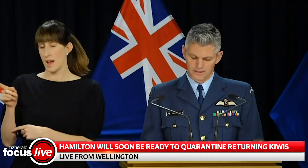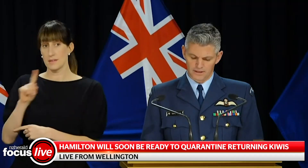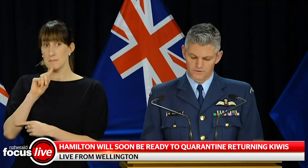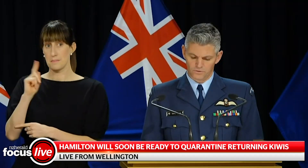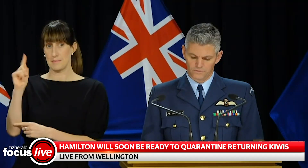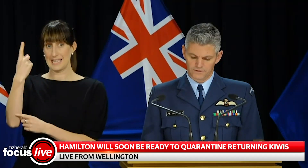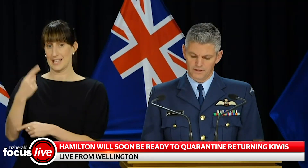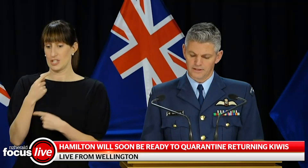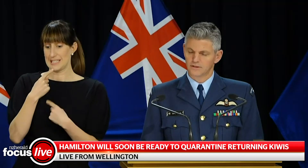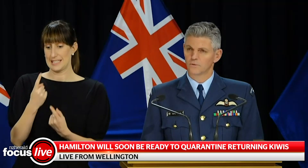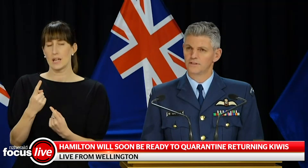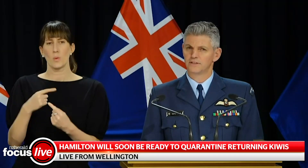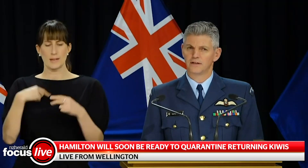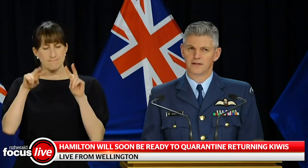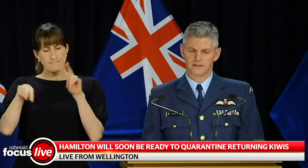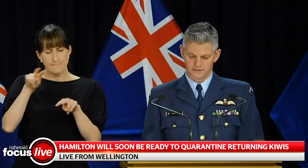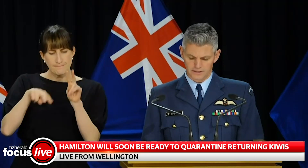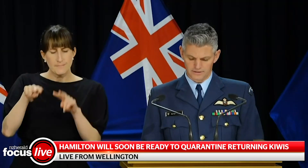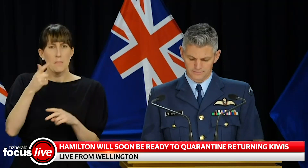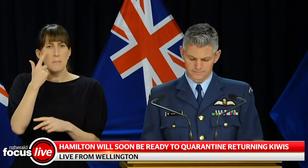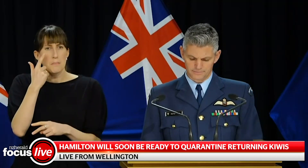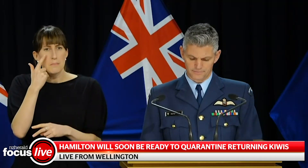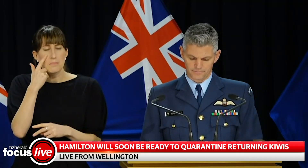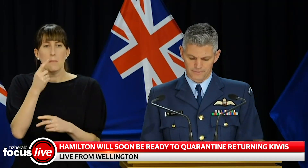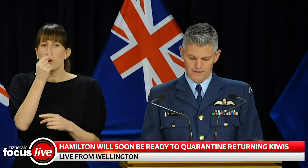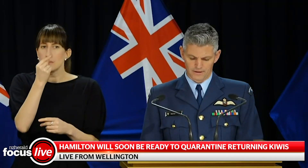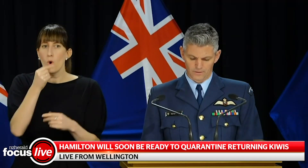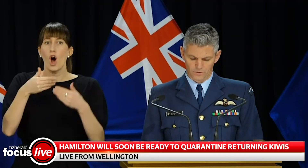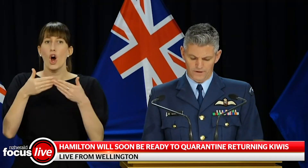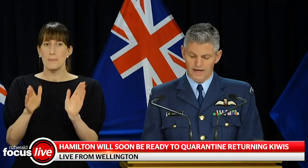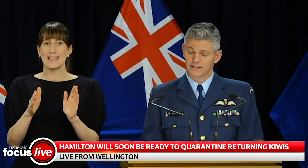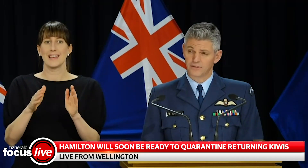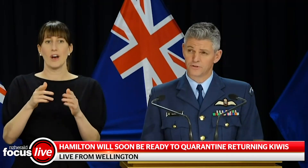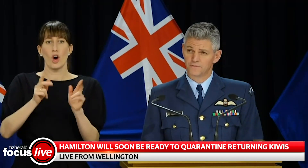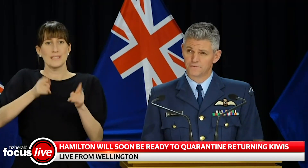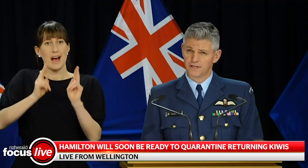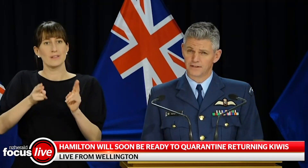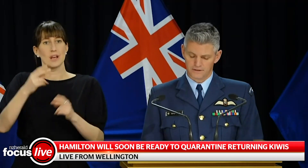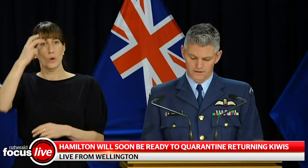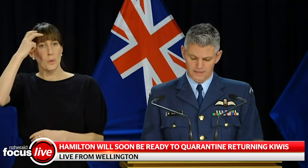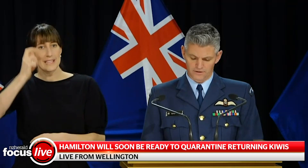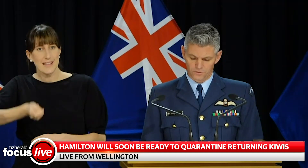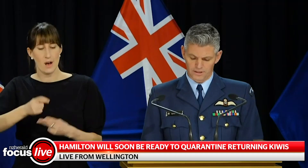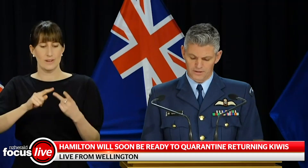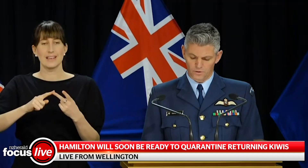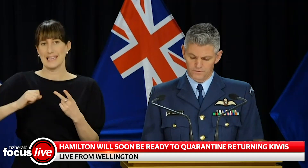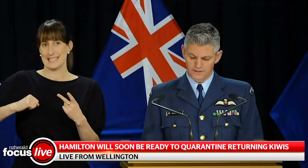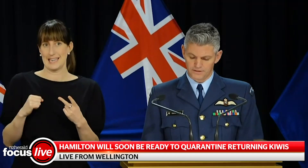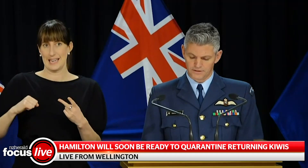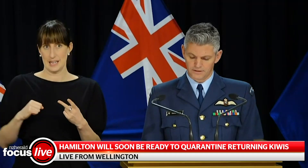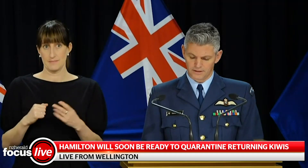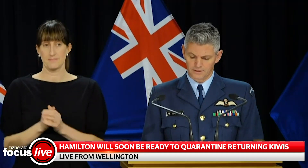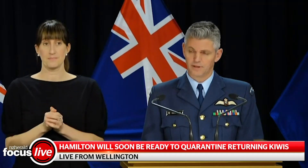study into facilities in Queenstown and Dunedin. We've had 815 day 3 and day